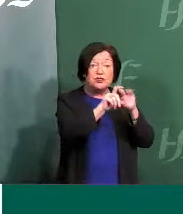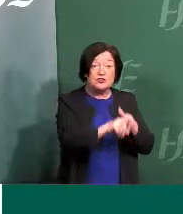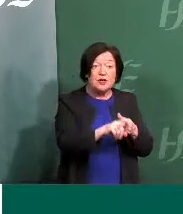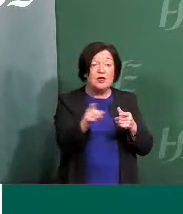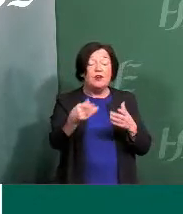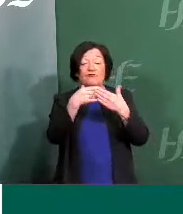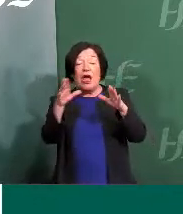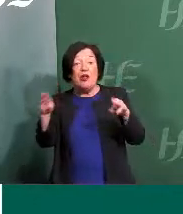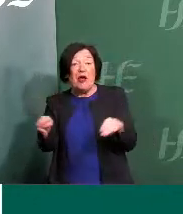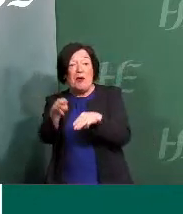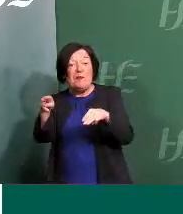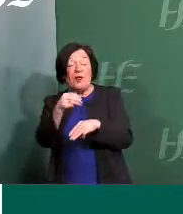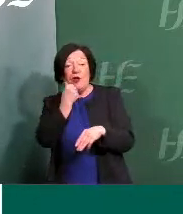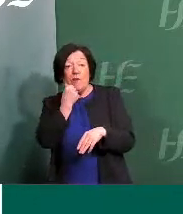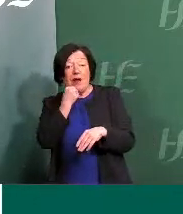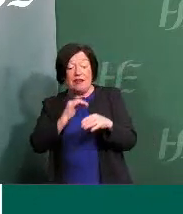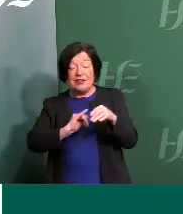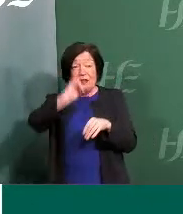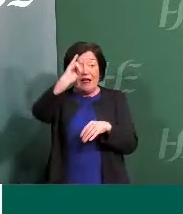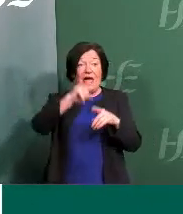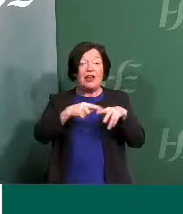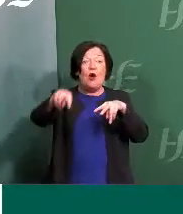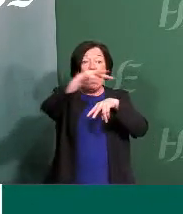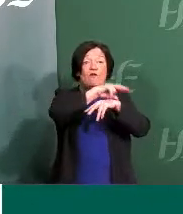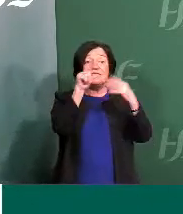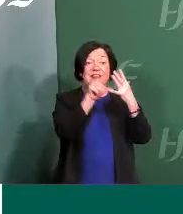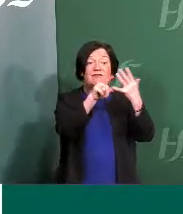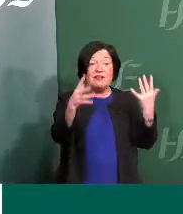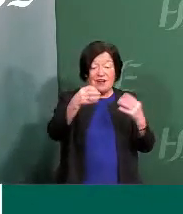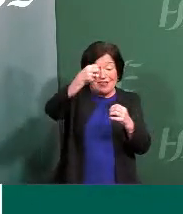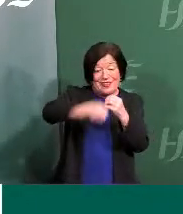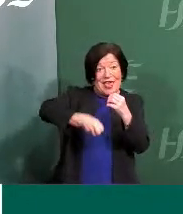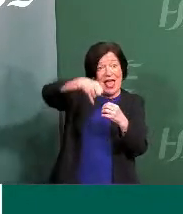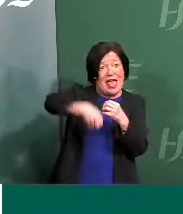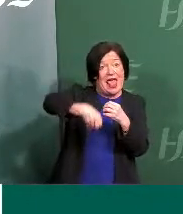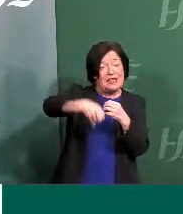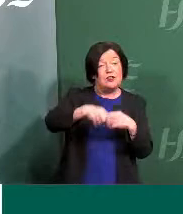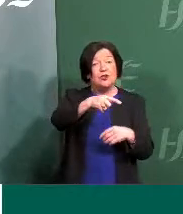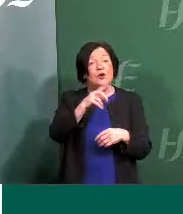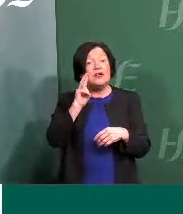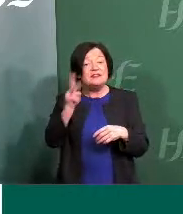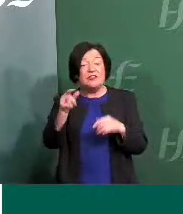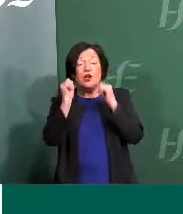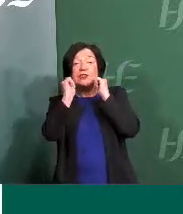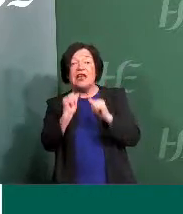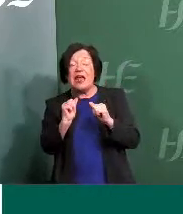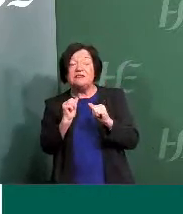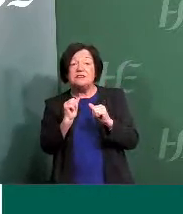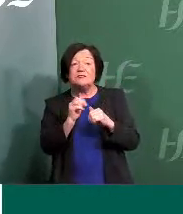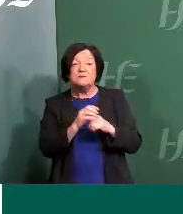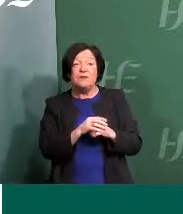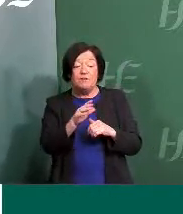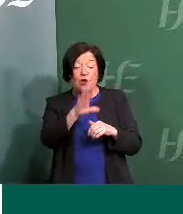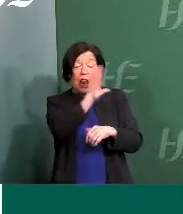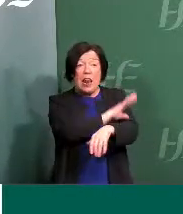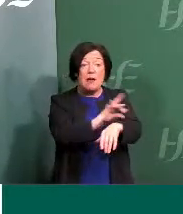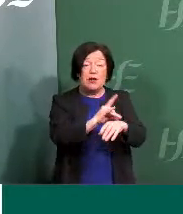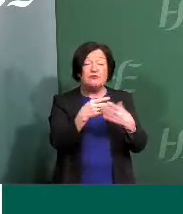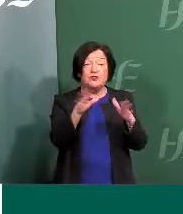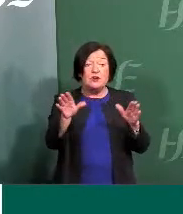general population on the top and over 75s on the bottom. And we can see there that their attendances for Limerick in